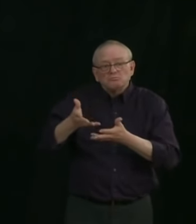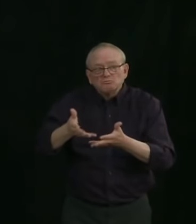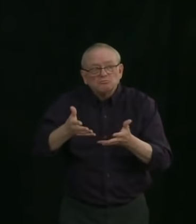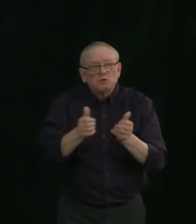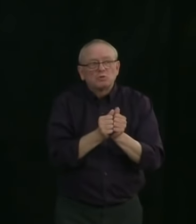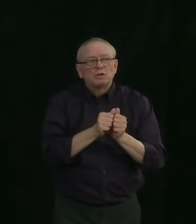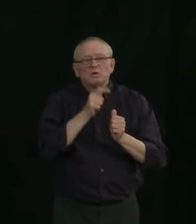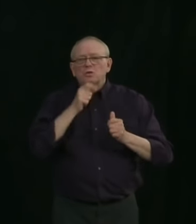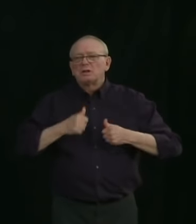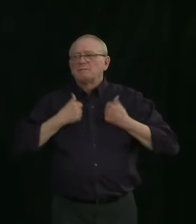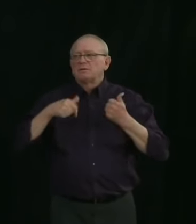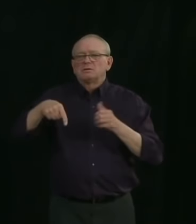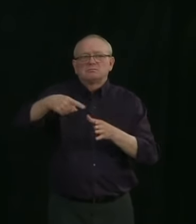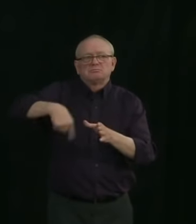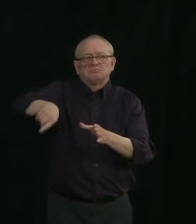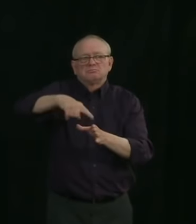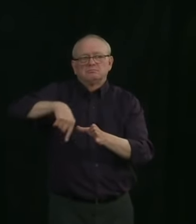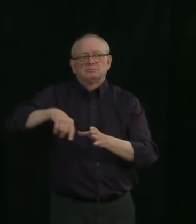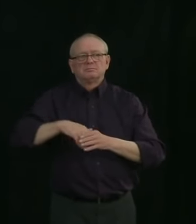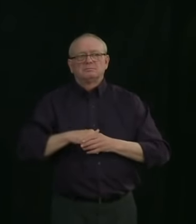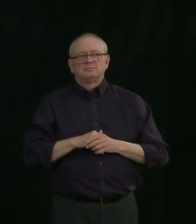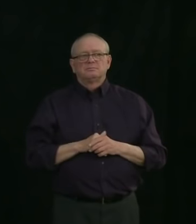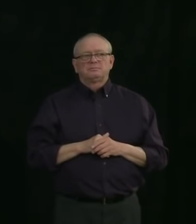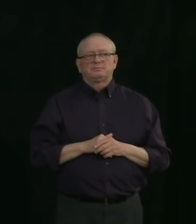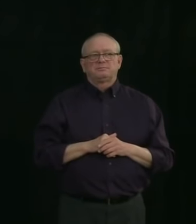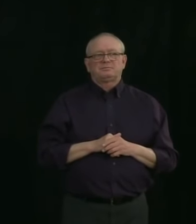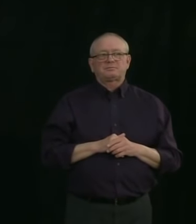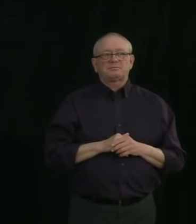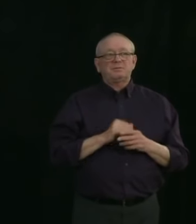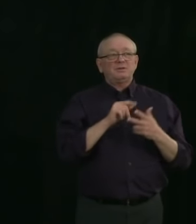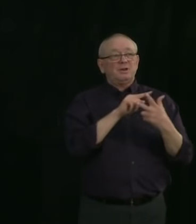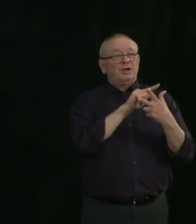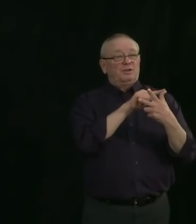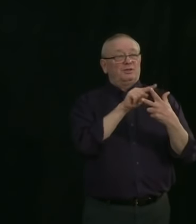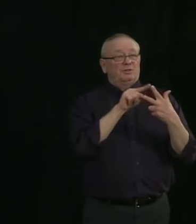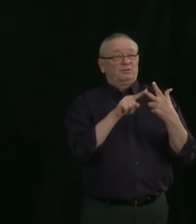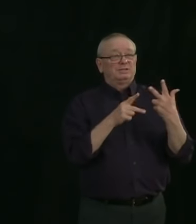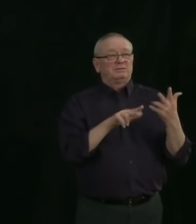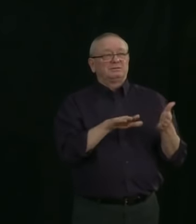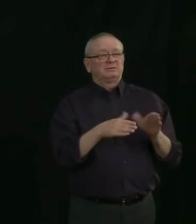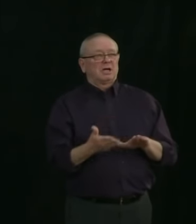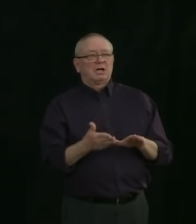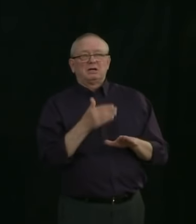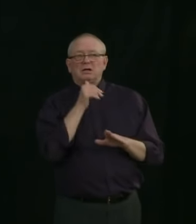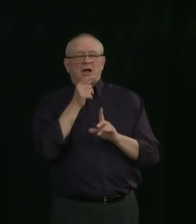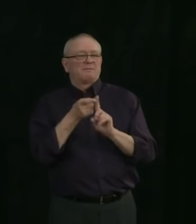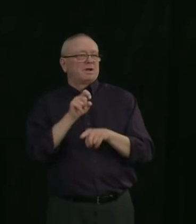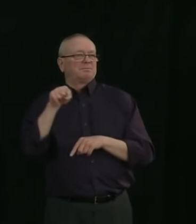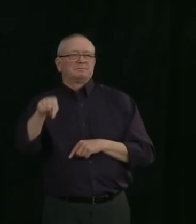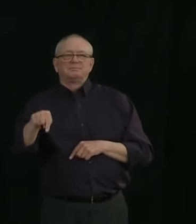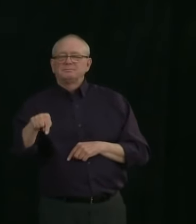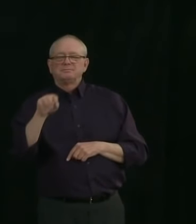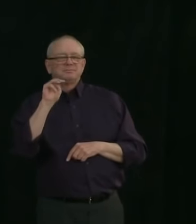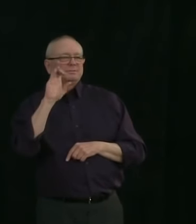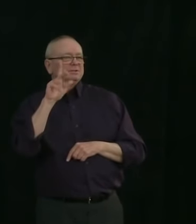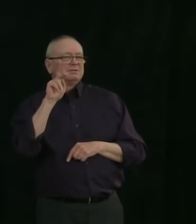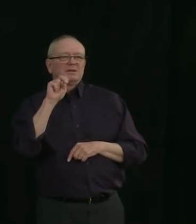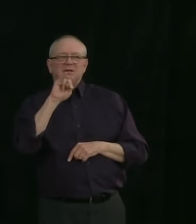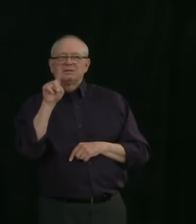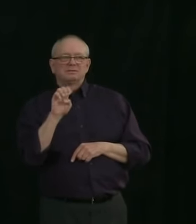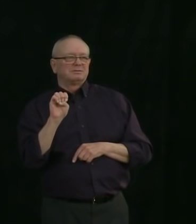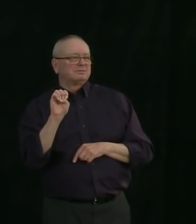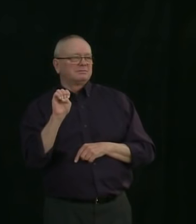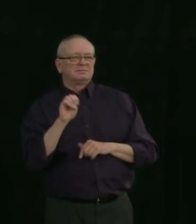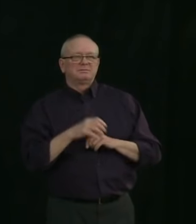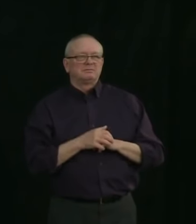deaths today, no, none of the 3 that I'm announcing today were from Mackenzie Town. With respect to staffing situations, I